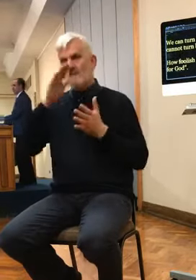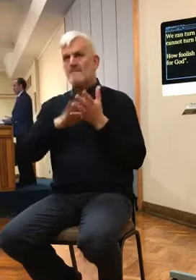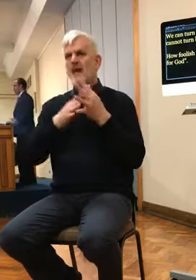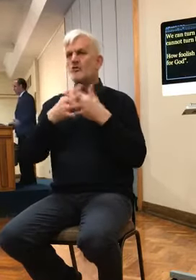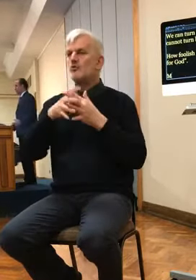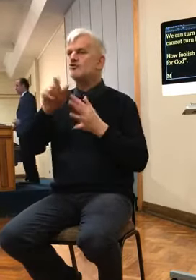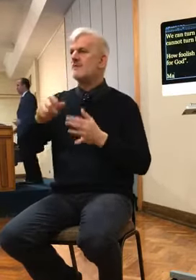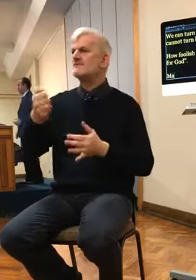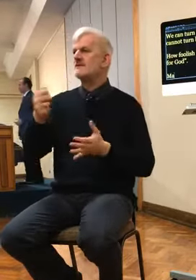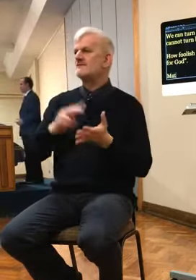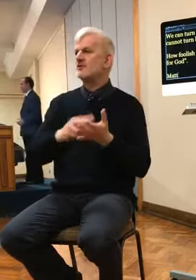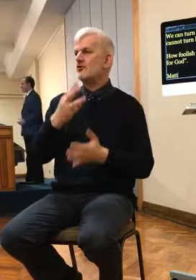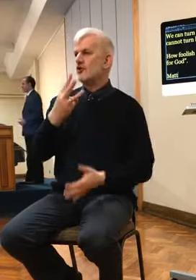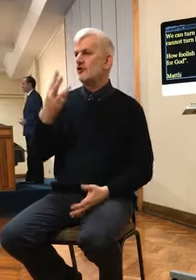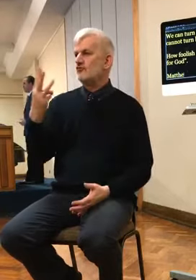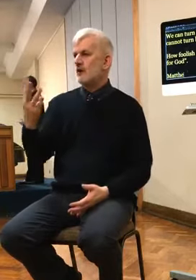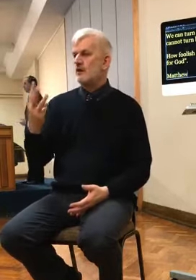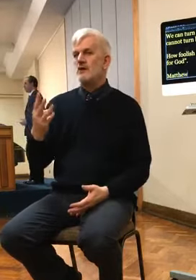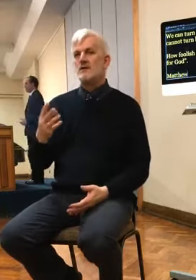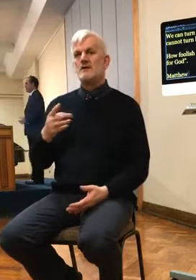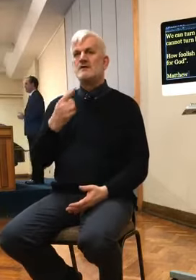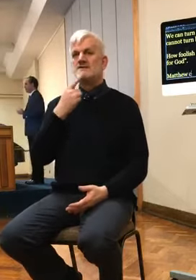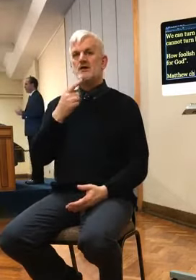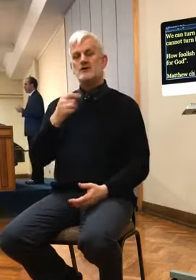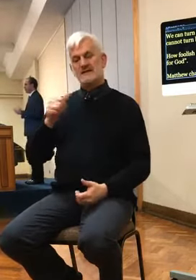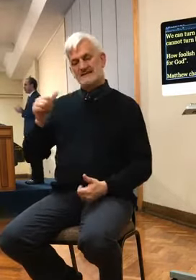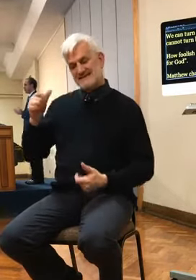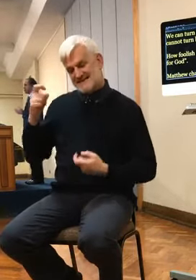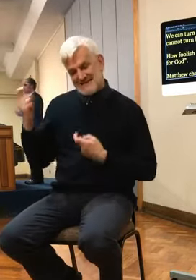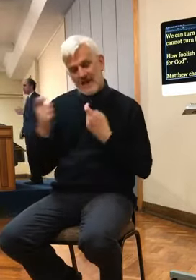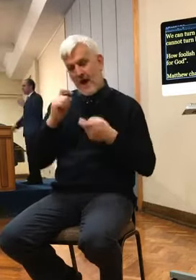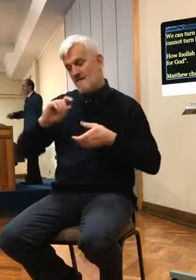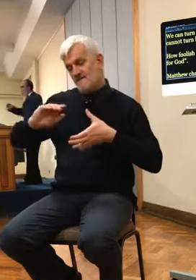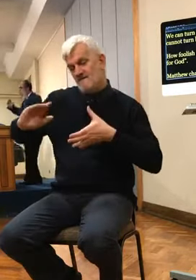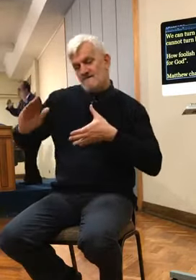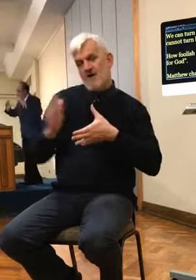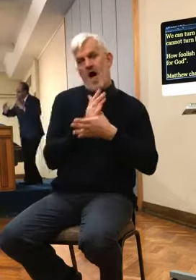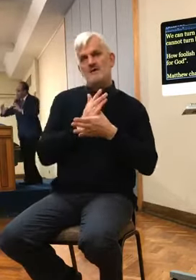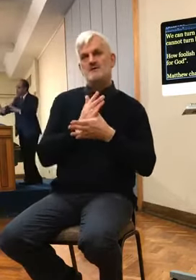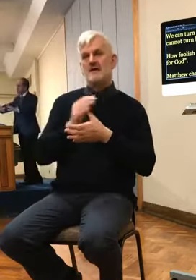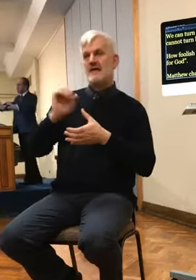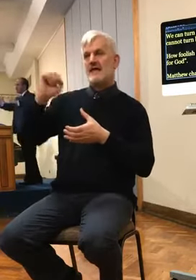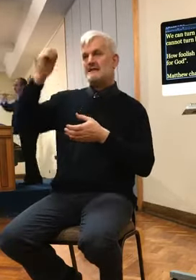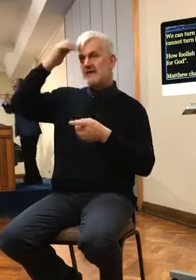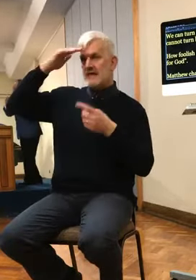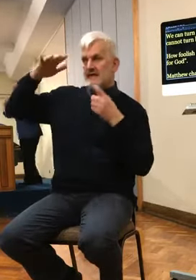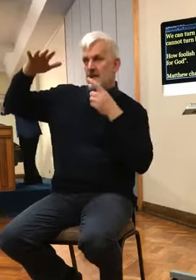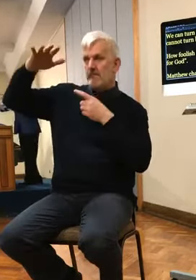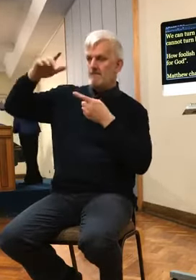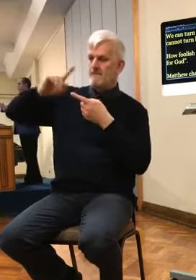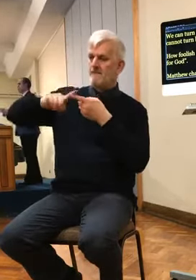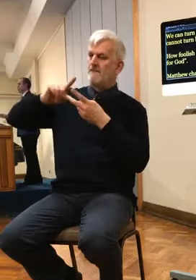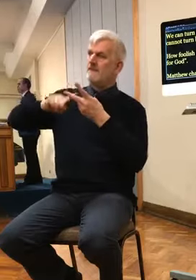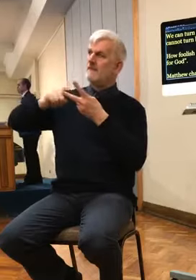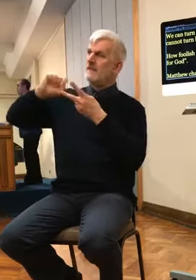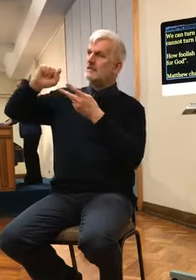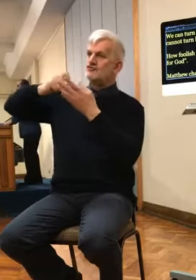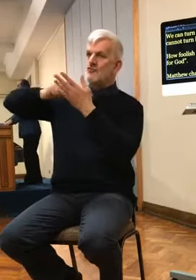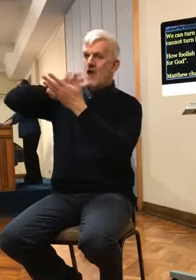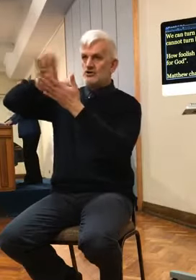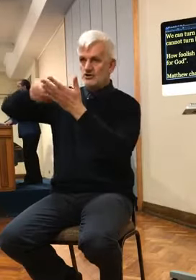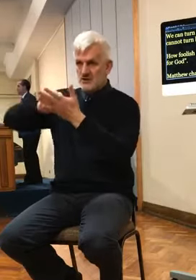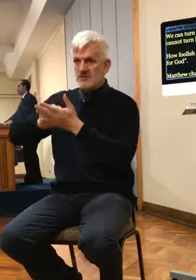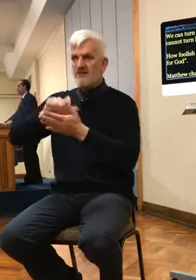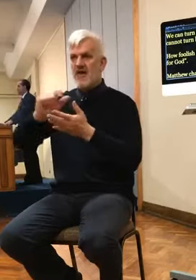33. Seek ye first the kingdom of God and its righteousness, and all these things shall be added unto you, Bible